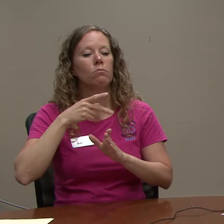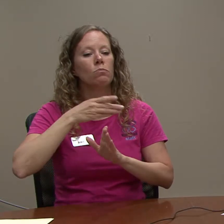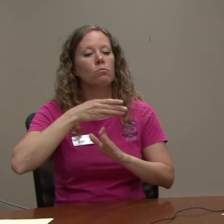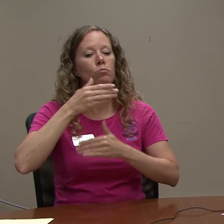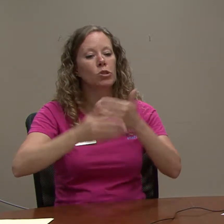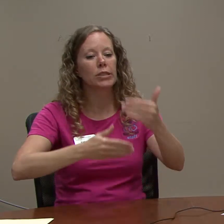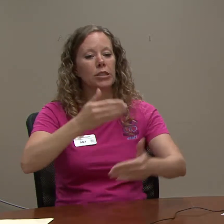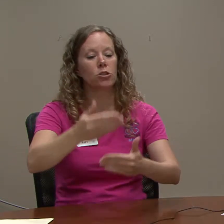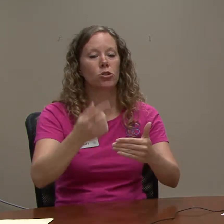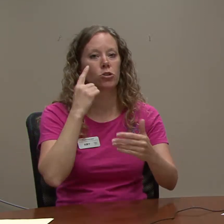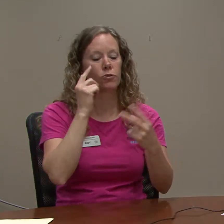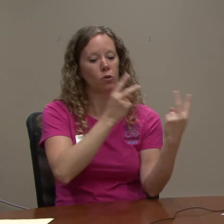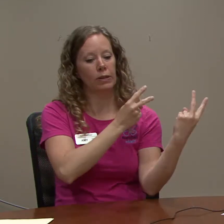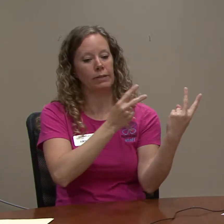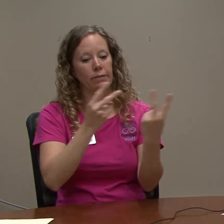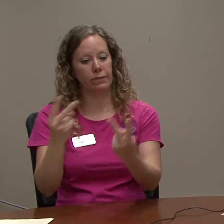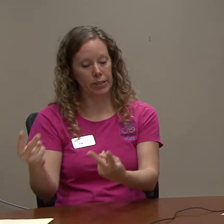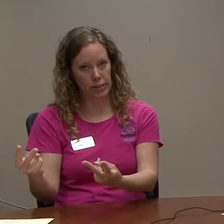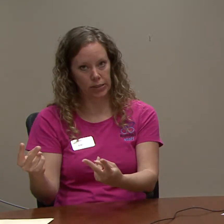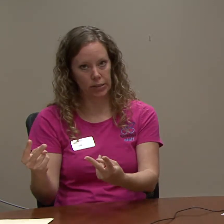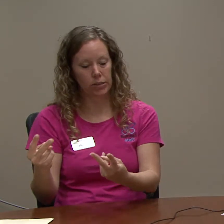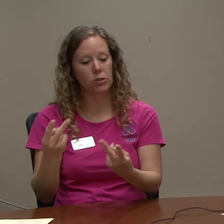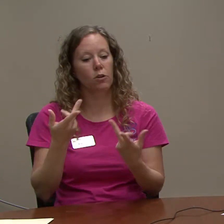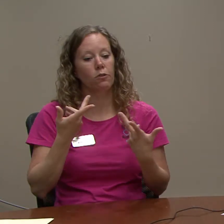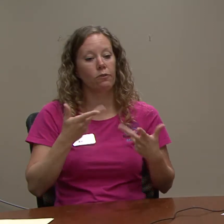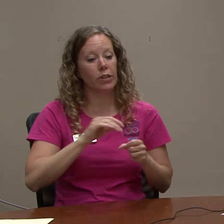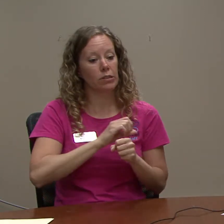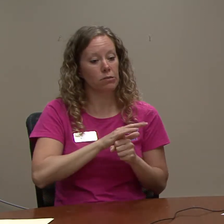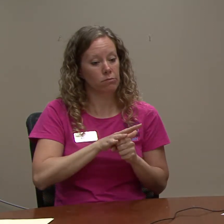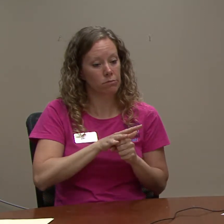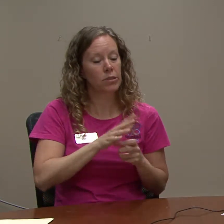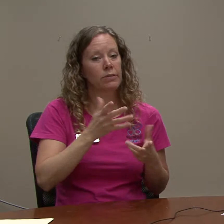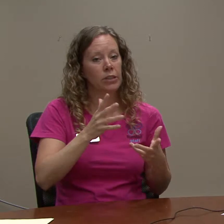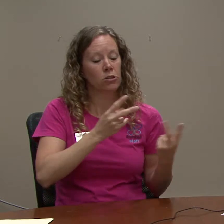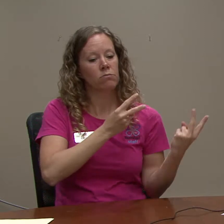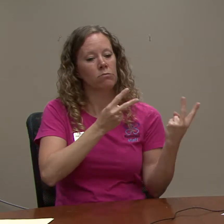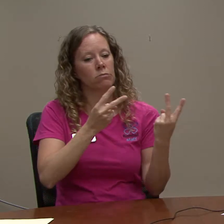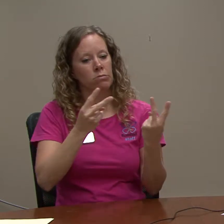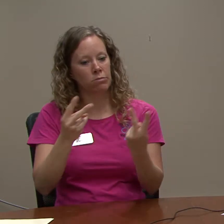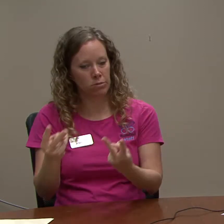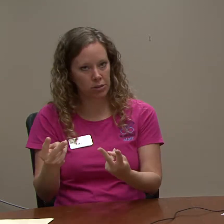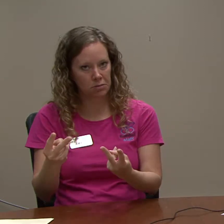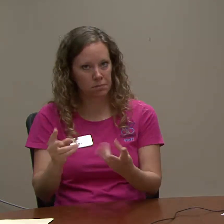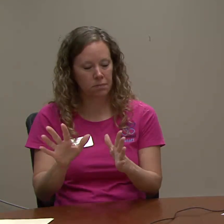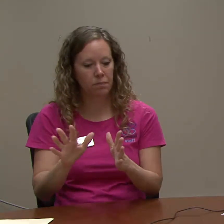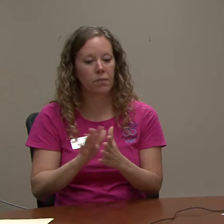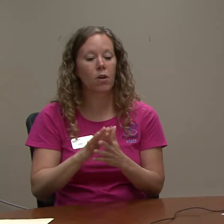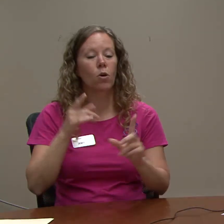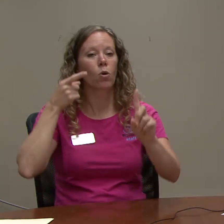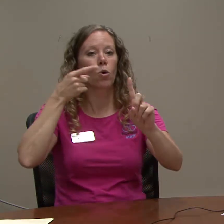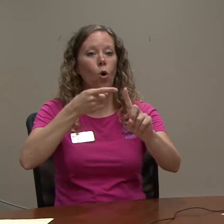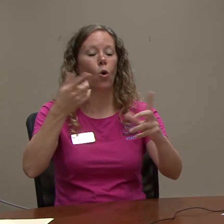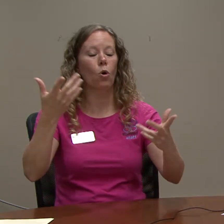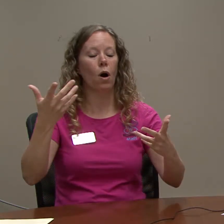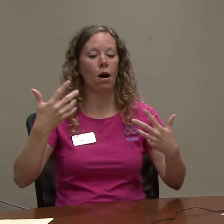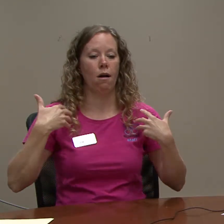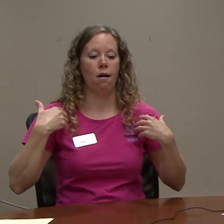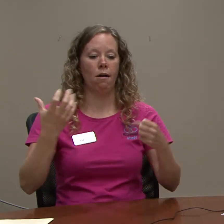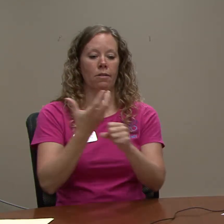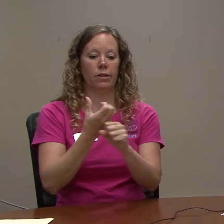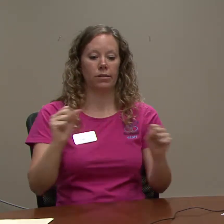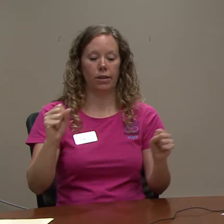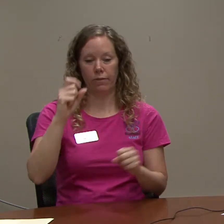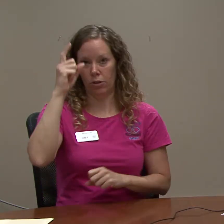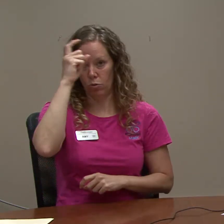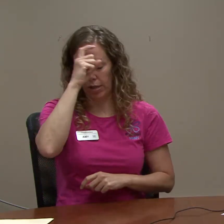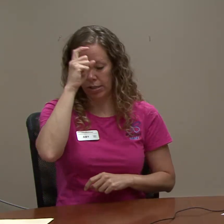for resuming visits after the pandemic restrictions. The goal is to ensure the health and safety of residents, staff, and